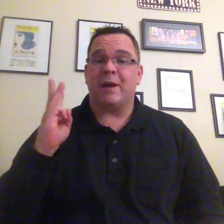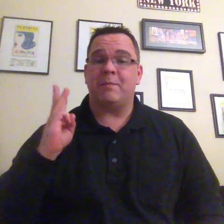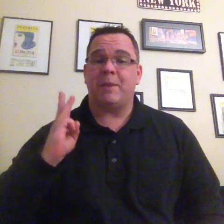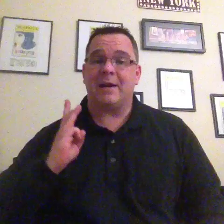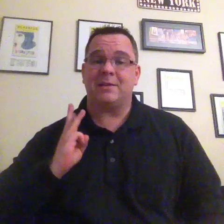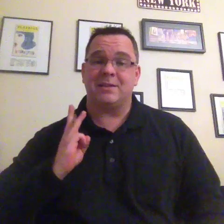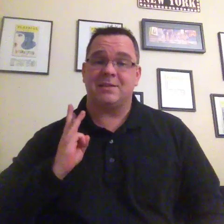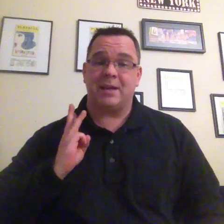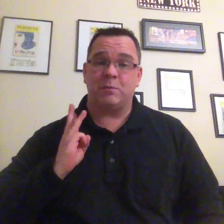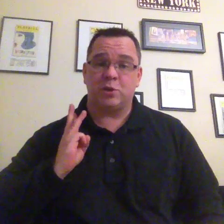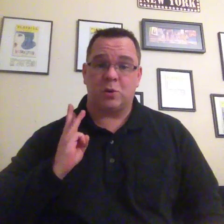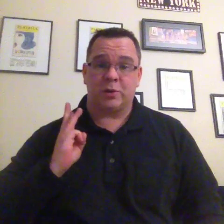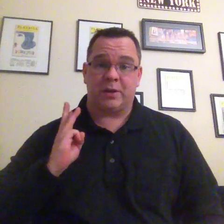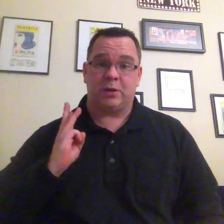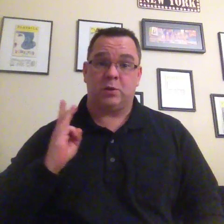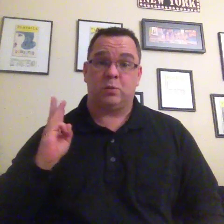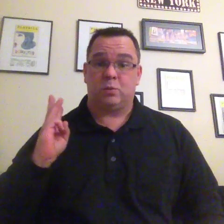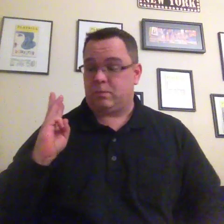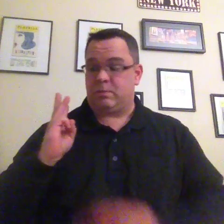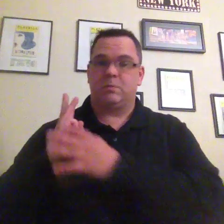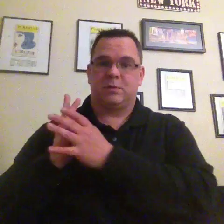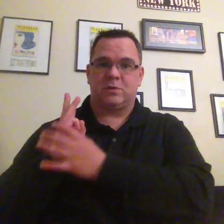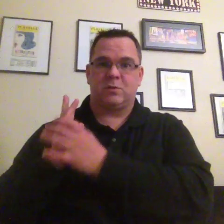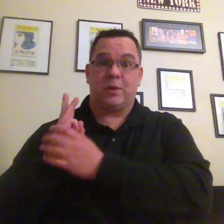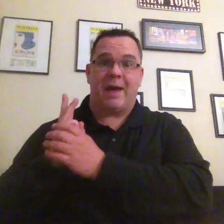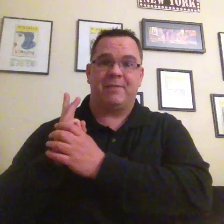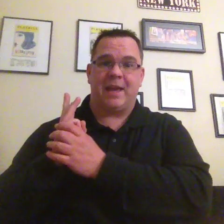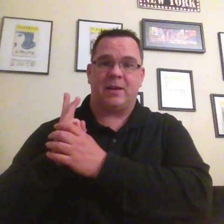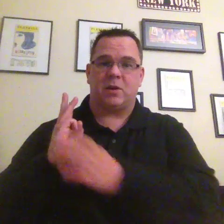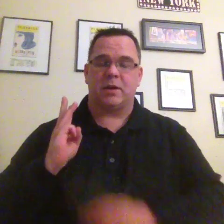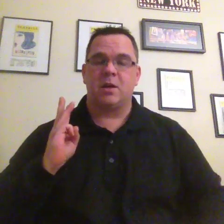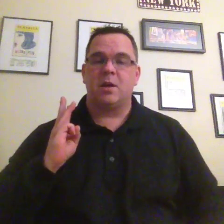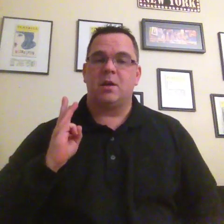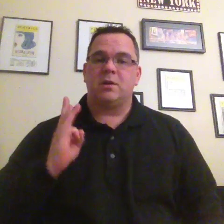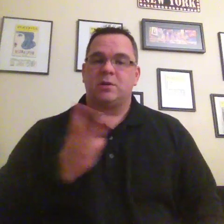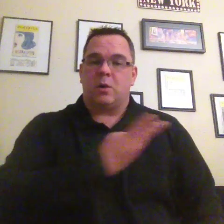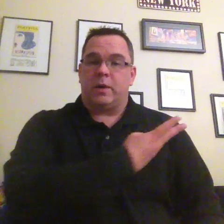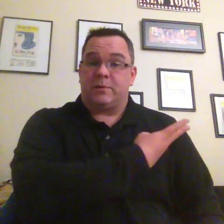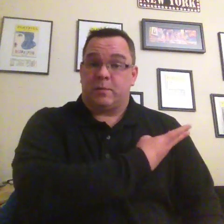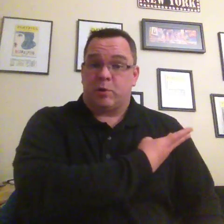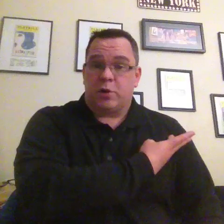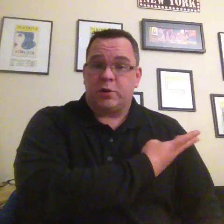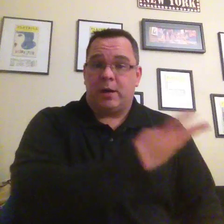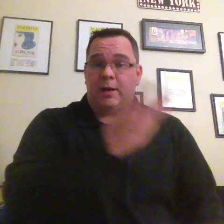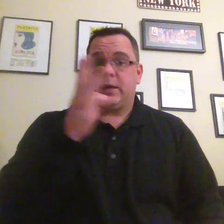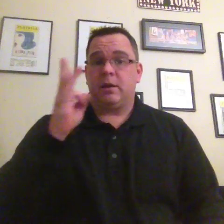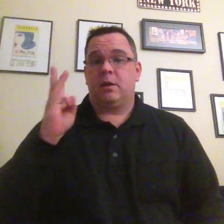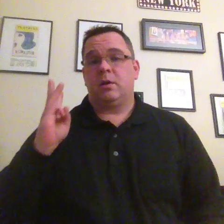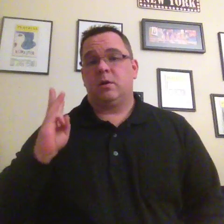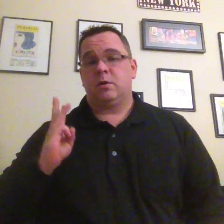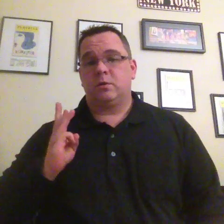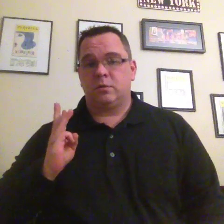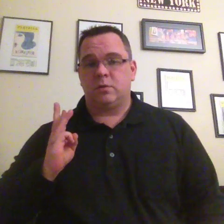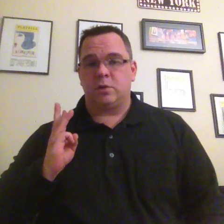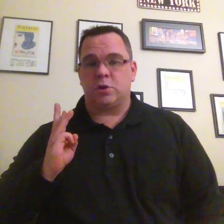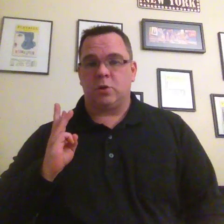right back to the same shoulder that you have the hand on. So it's from across your body to the